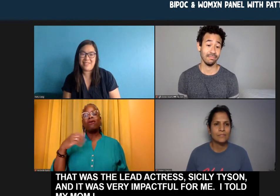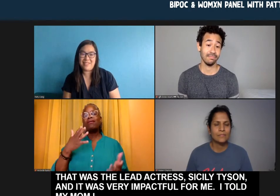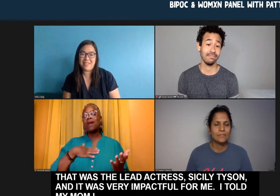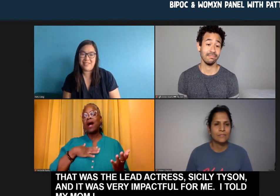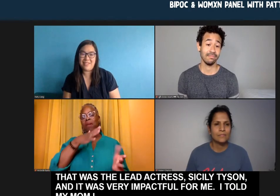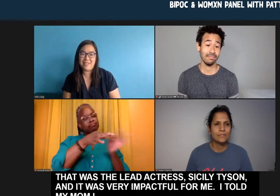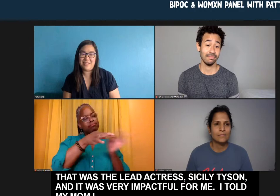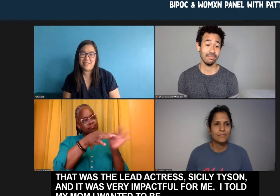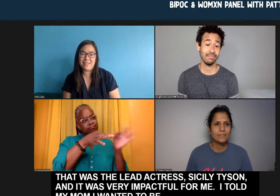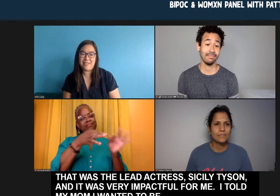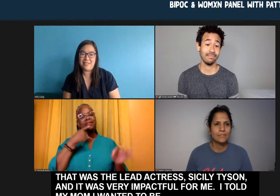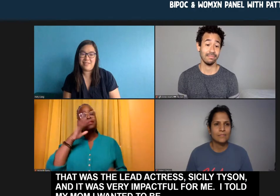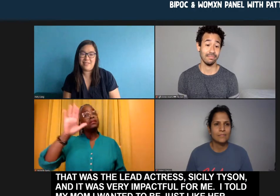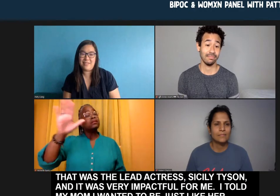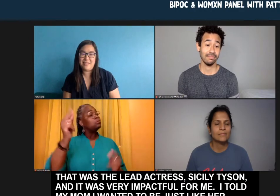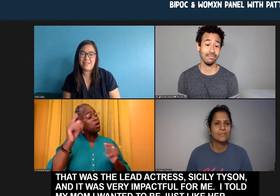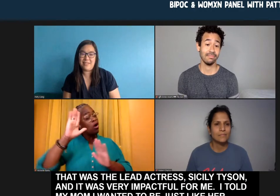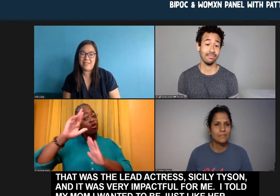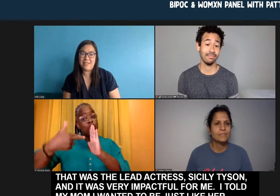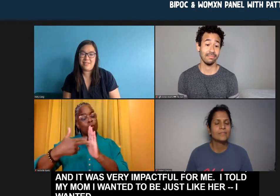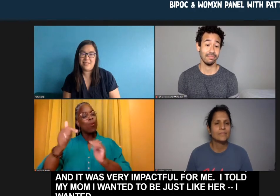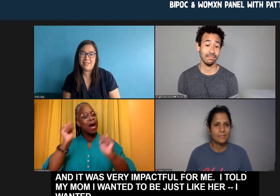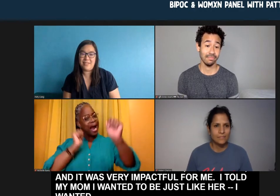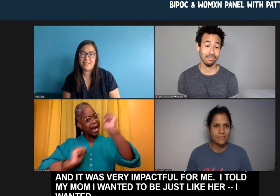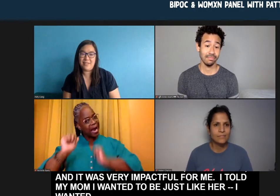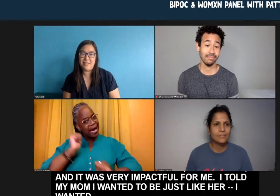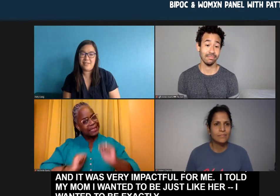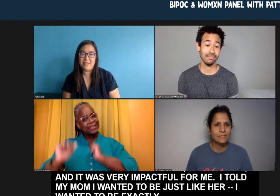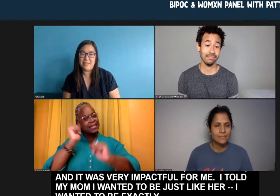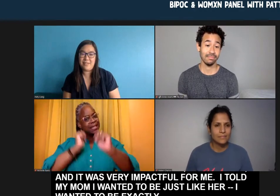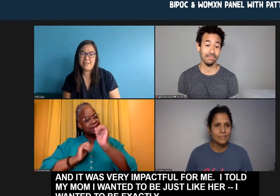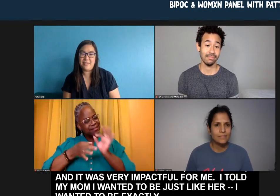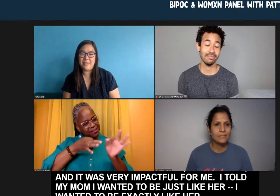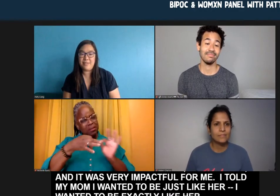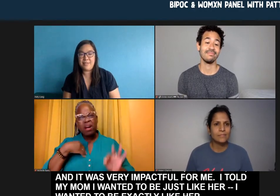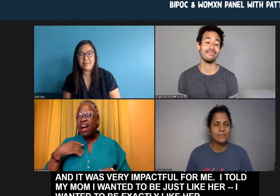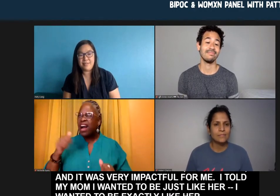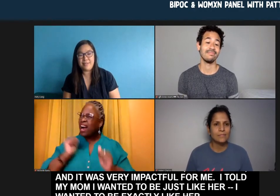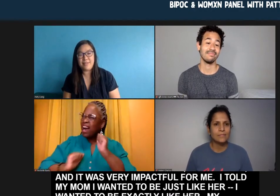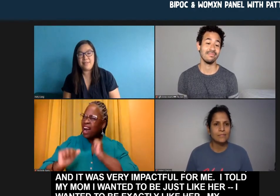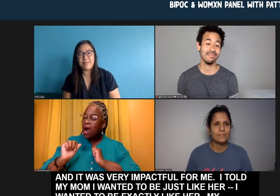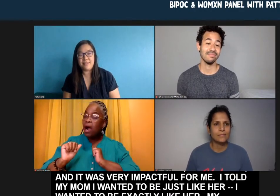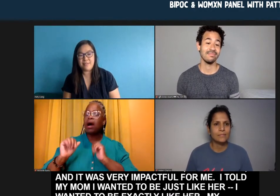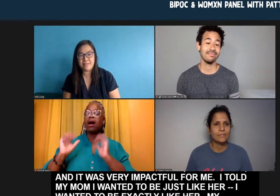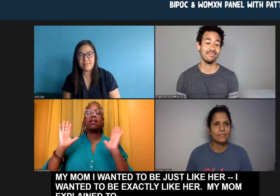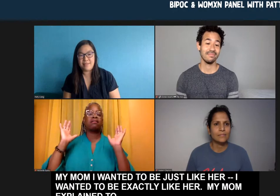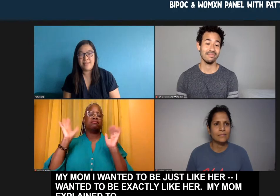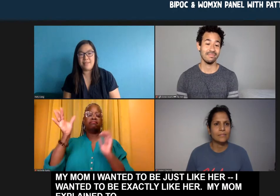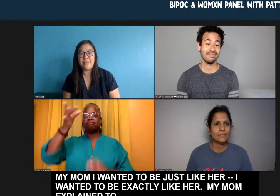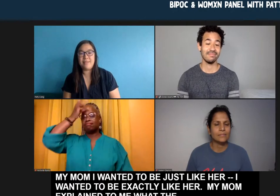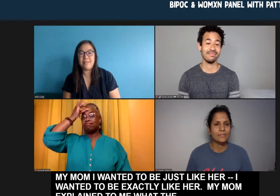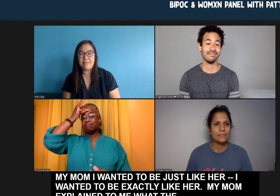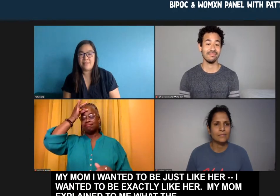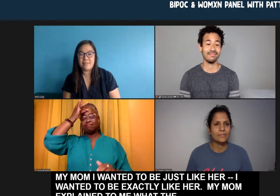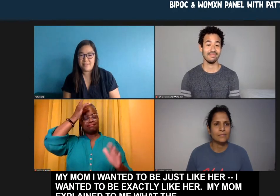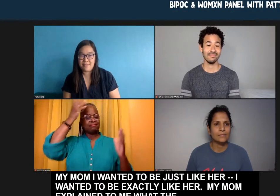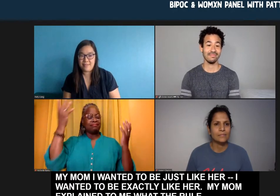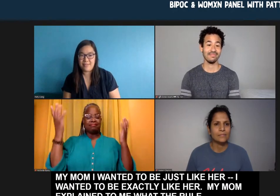exactly like her. So my mom explained to me what the role of as an actor was, and